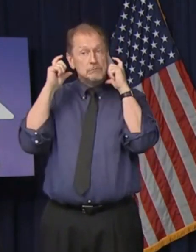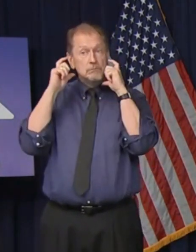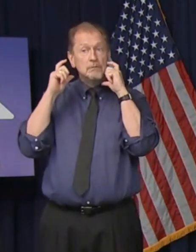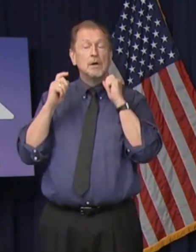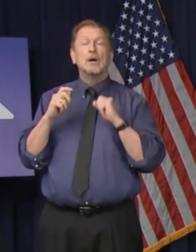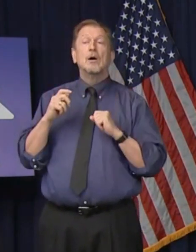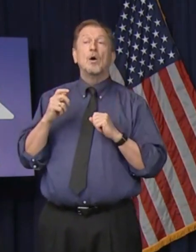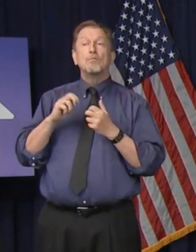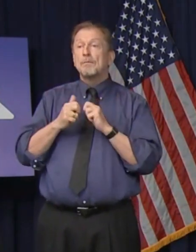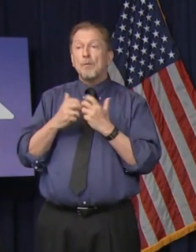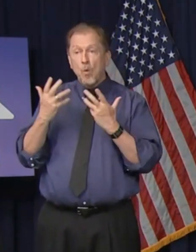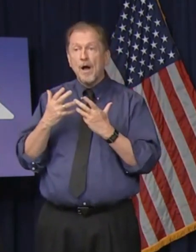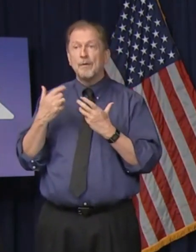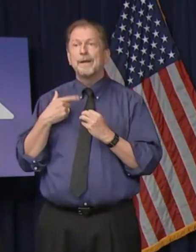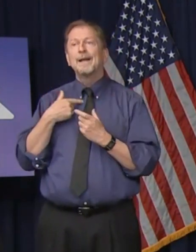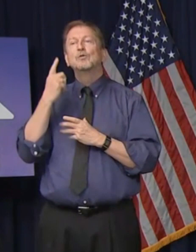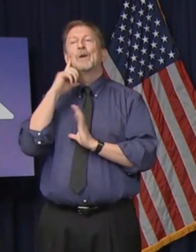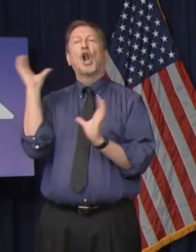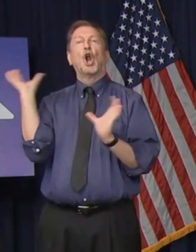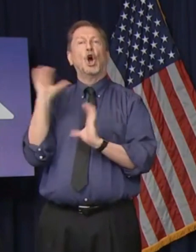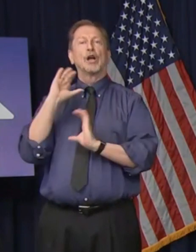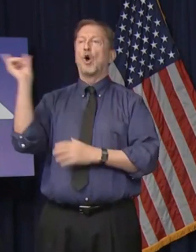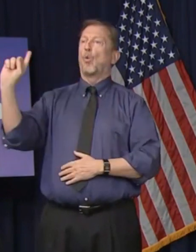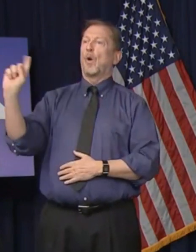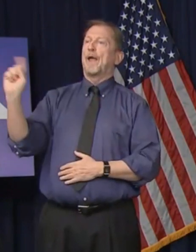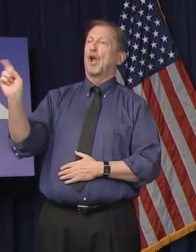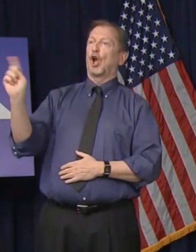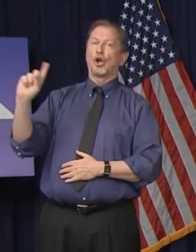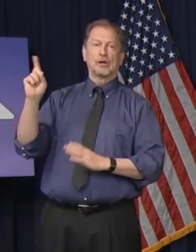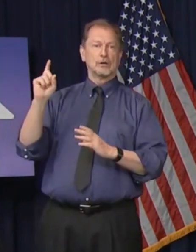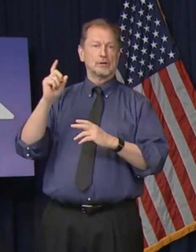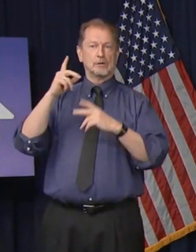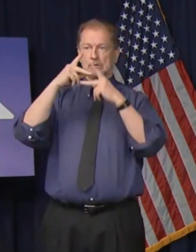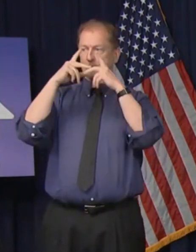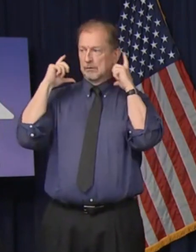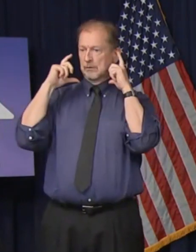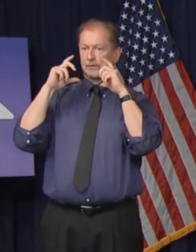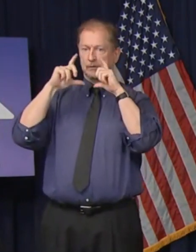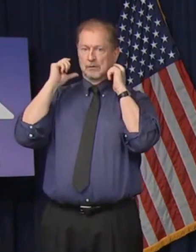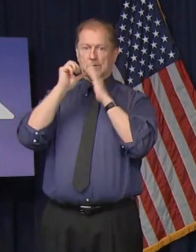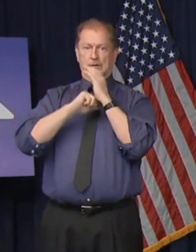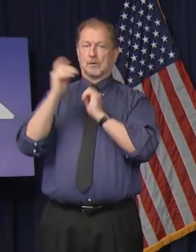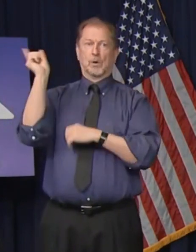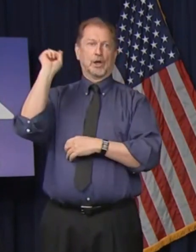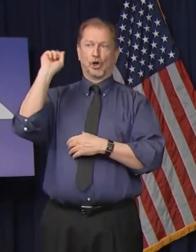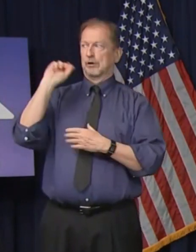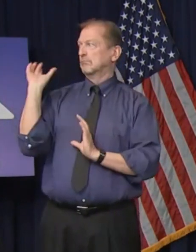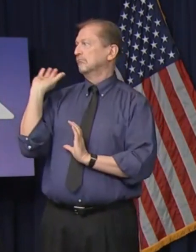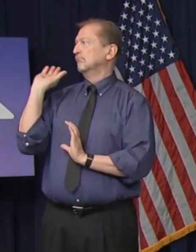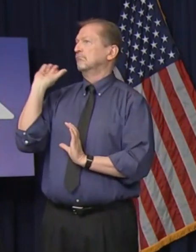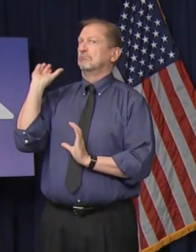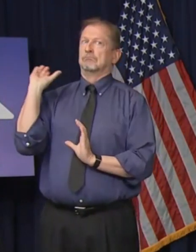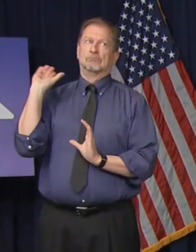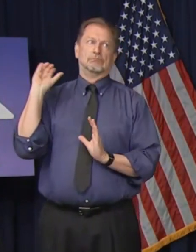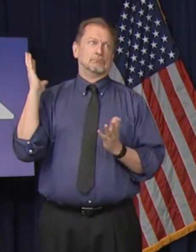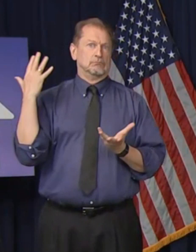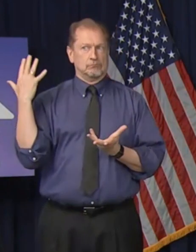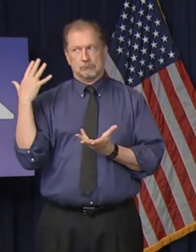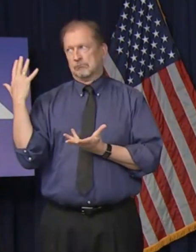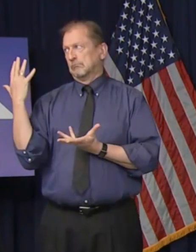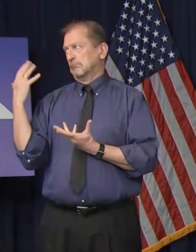constantly working to find PPE and acquire that PPE. It is being acquired